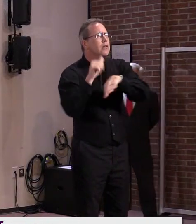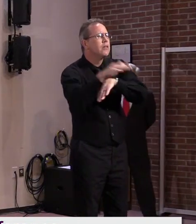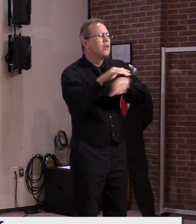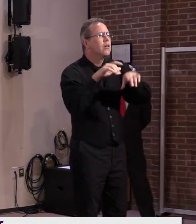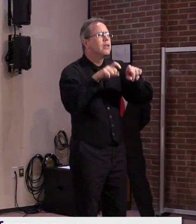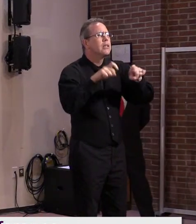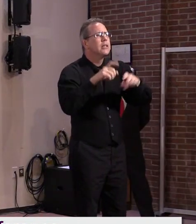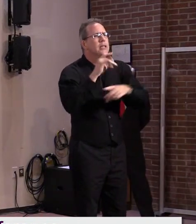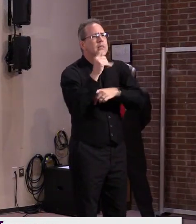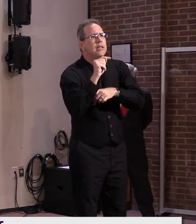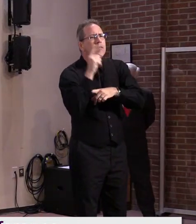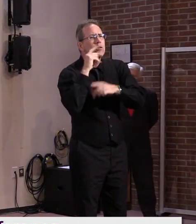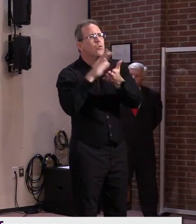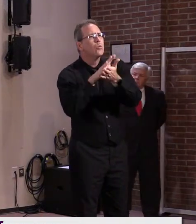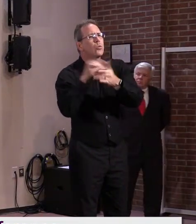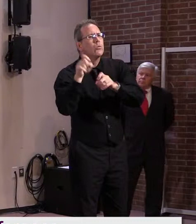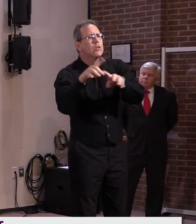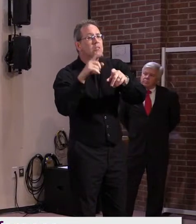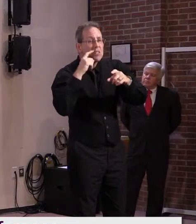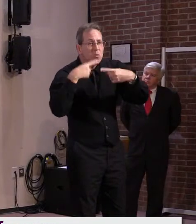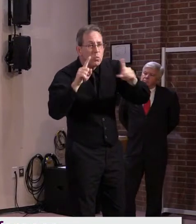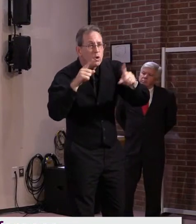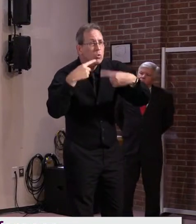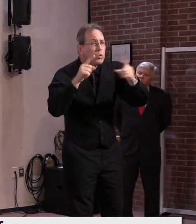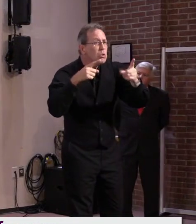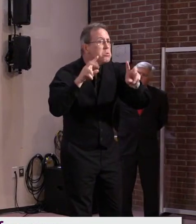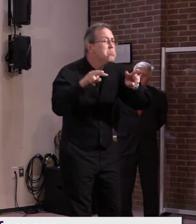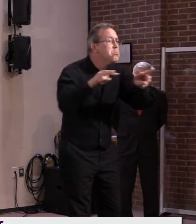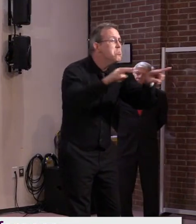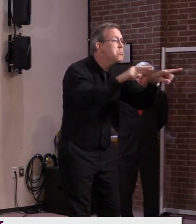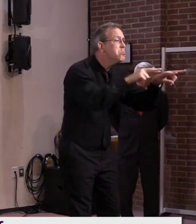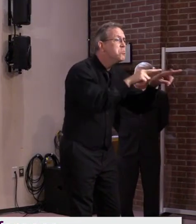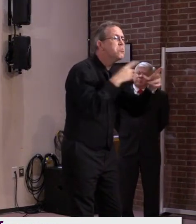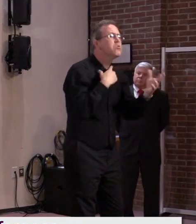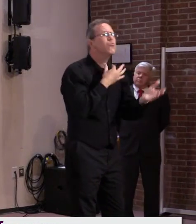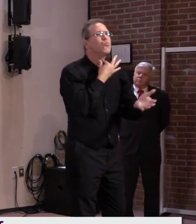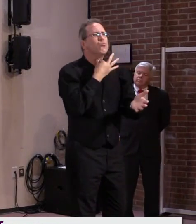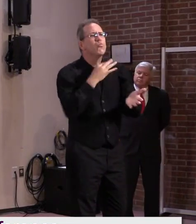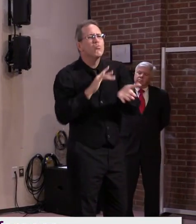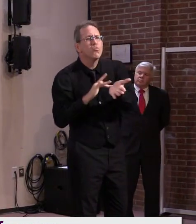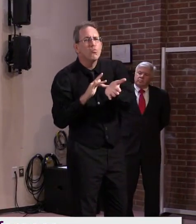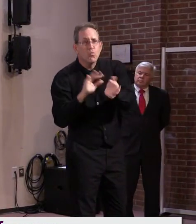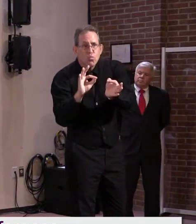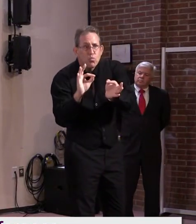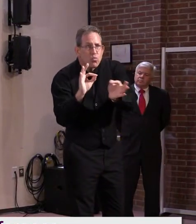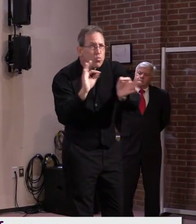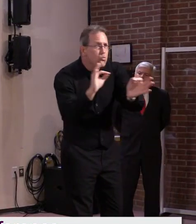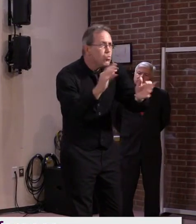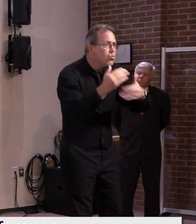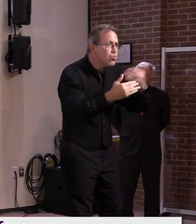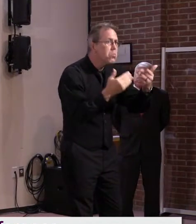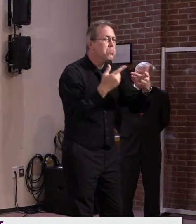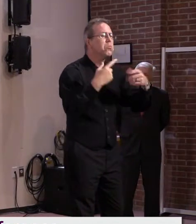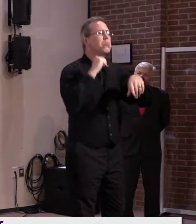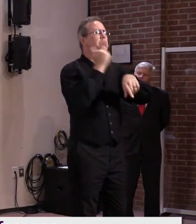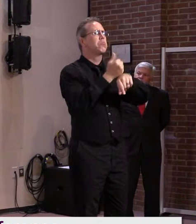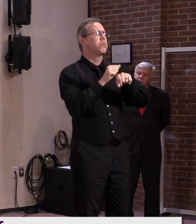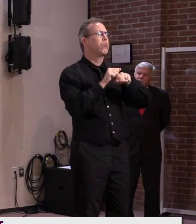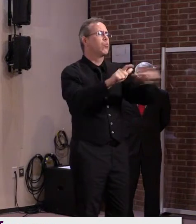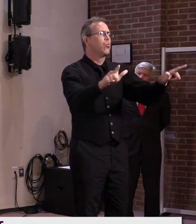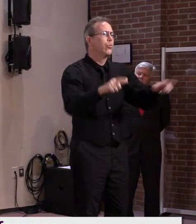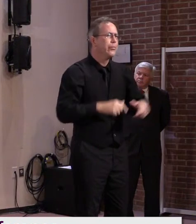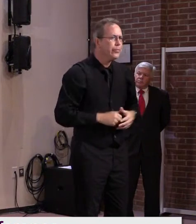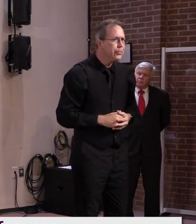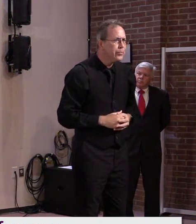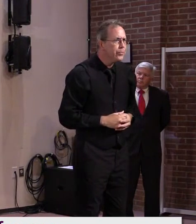tool more widely available to schools across the state. Our thinking is that it would be useful for all our schools to have a stock of these take-home